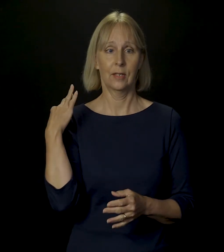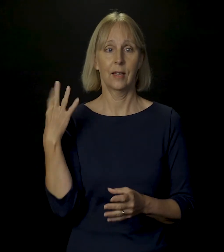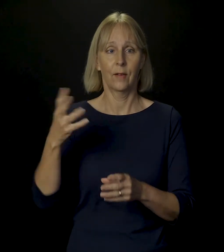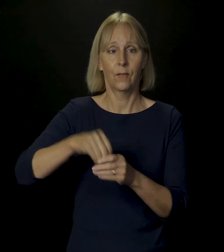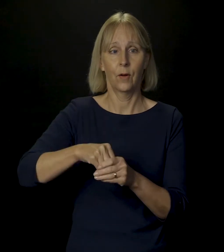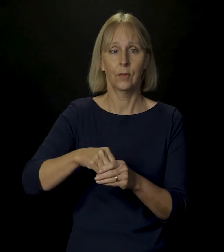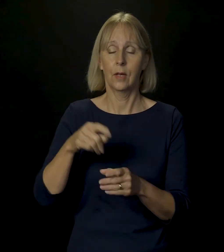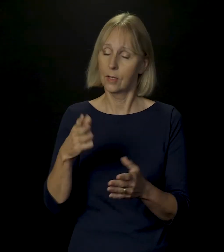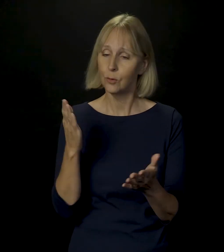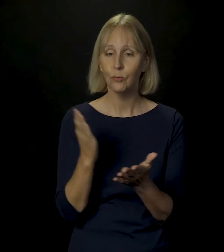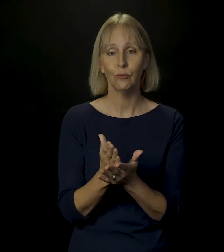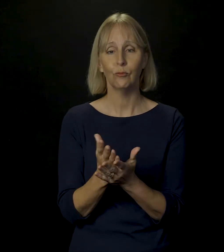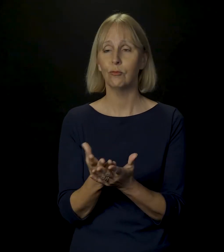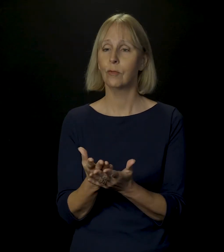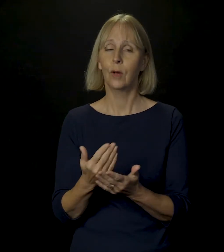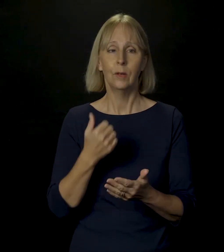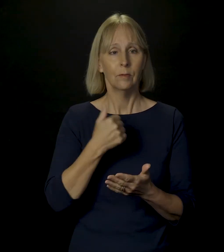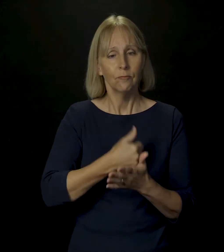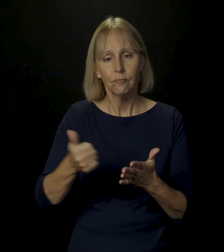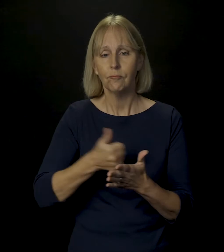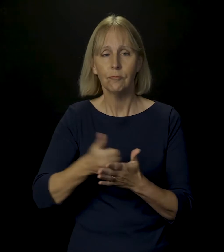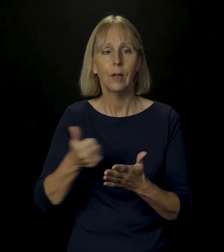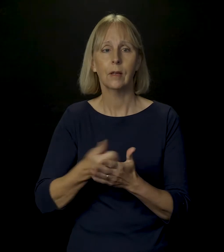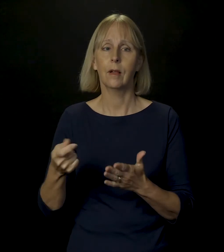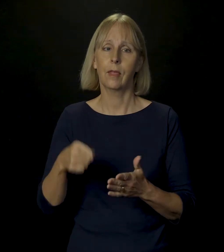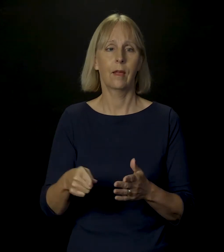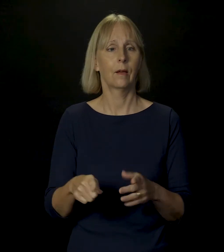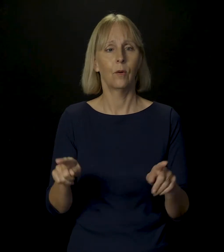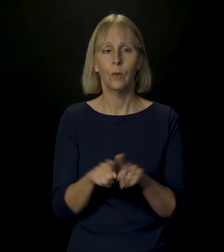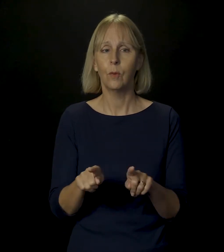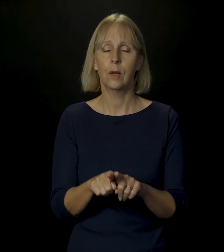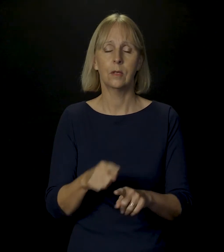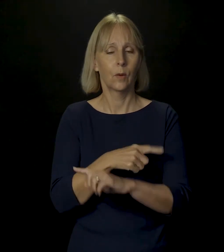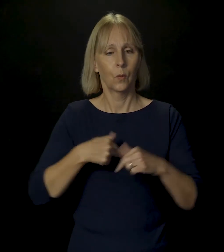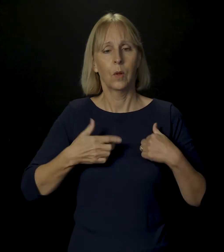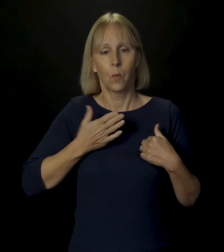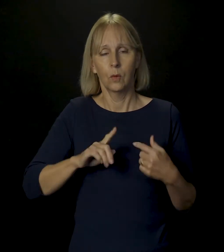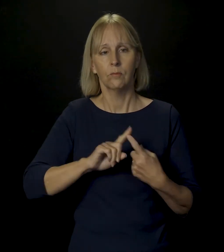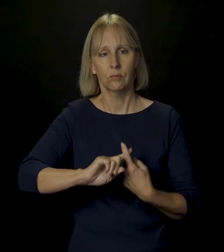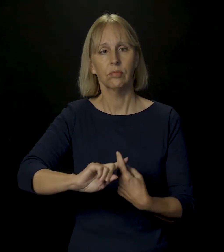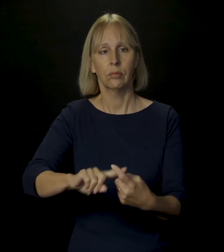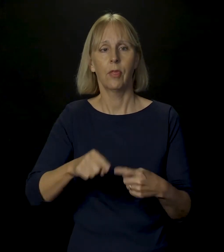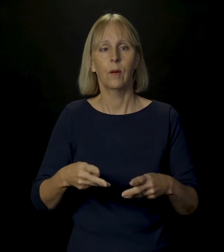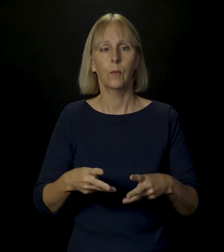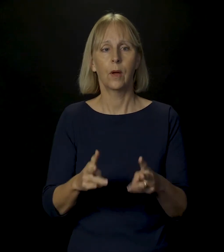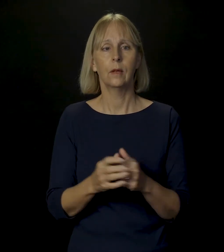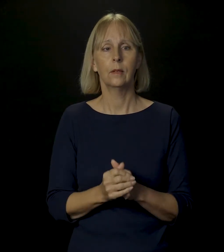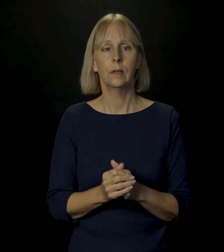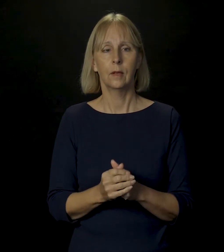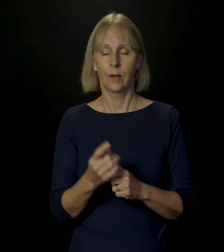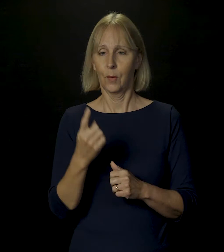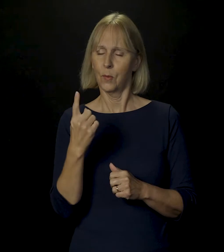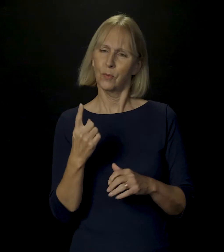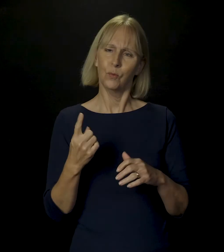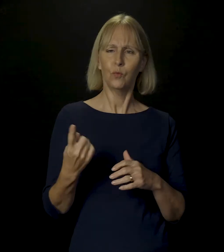He's absolutely Part of the furniture And we wouldn't have it Any other way And honestly In one way It's a little bit hard To